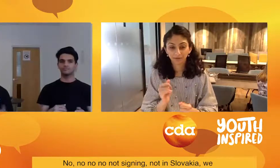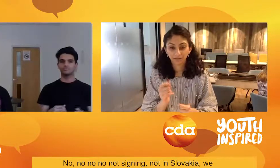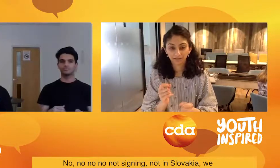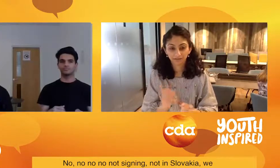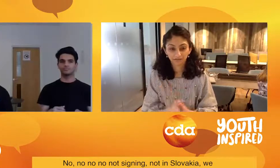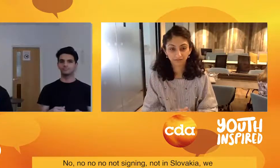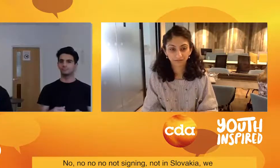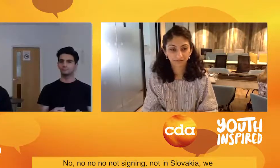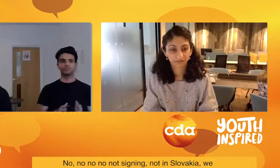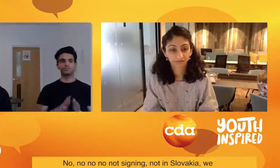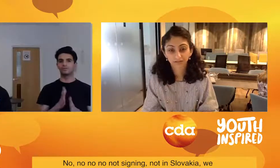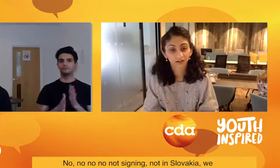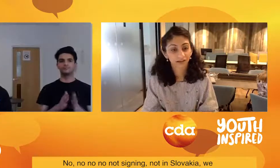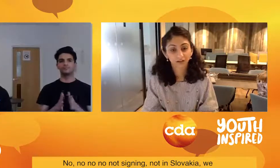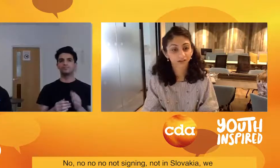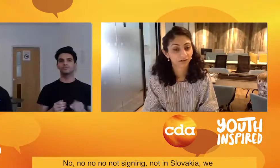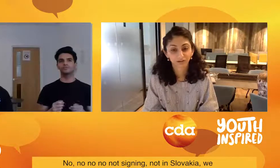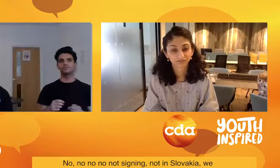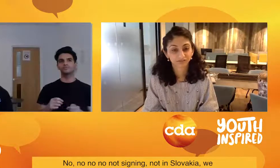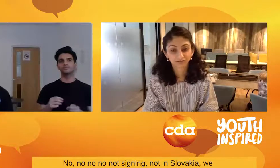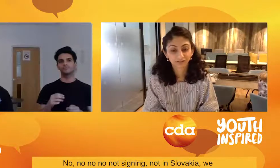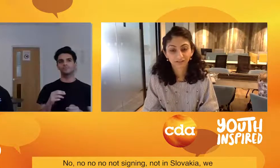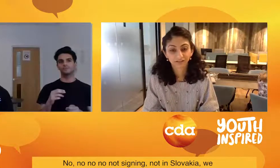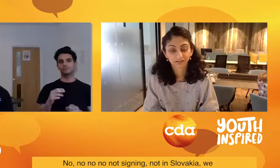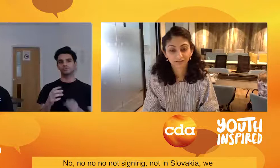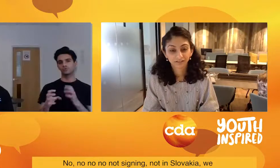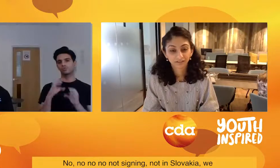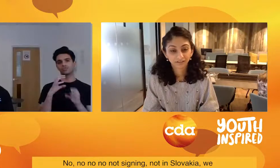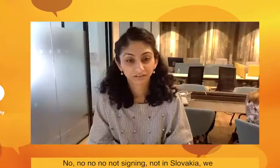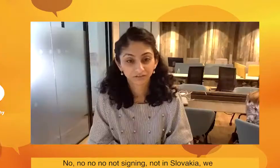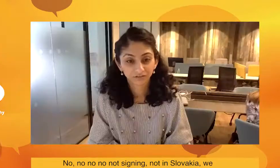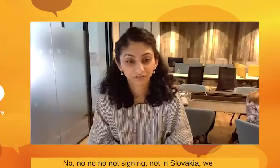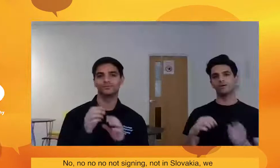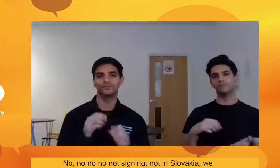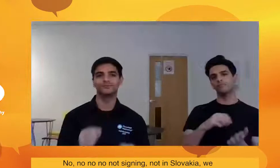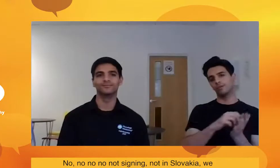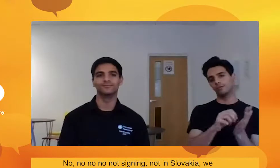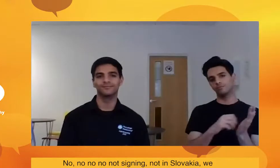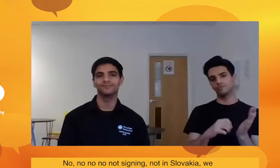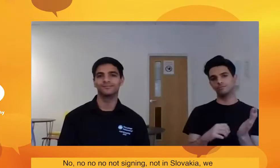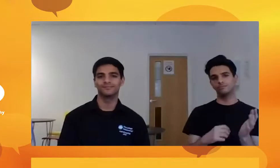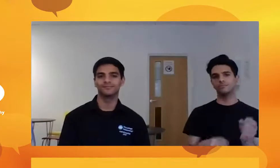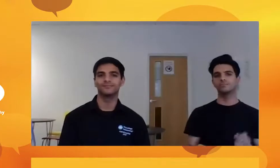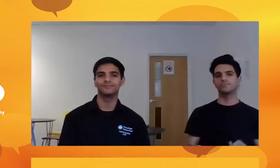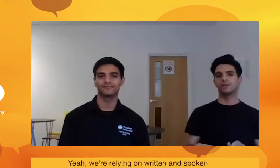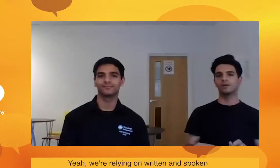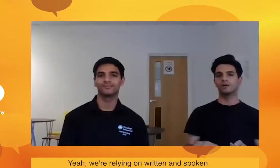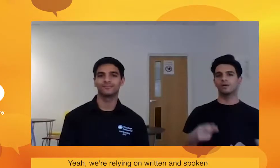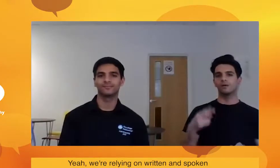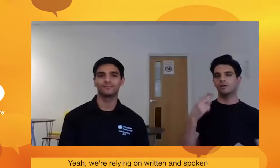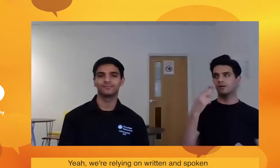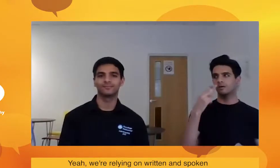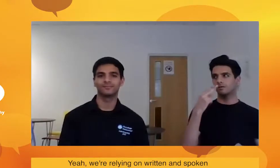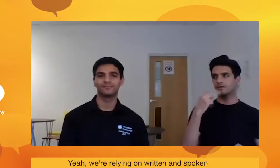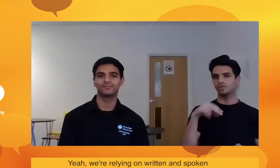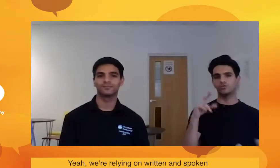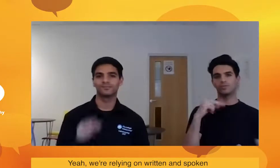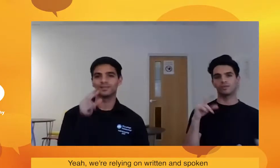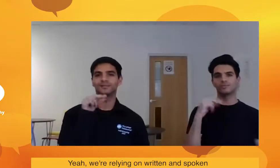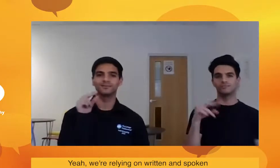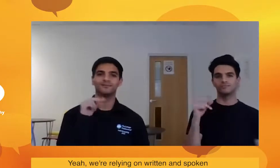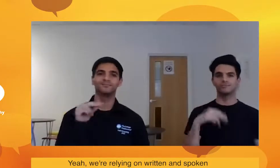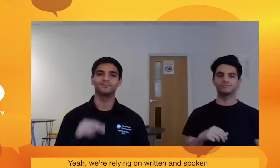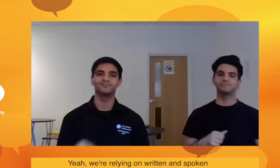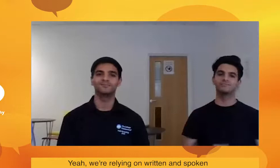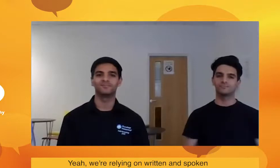No, not signing. Not in Slovakia. We did a lot of writing to communicate. Yeah. We're relying on written